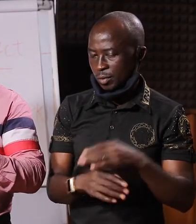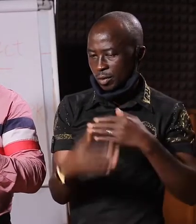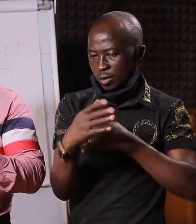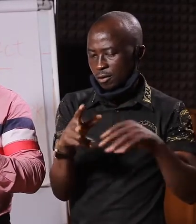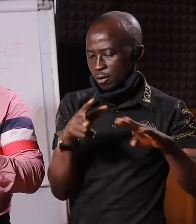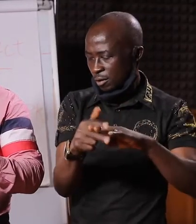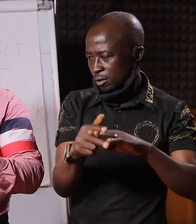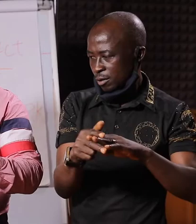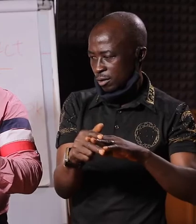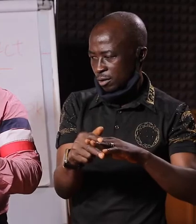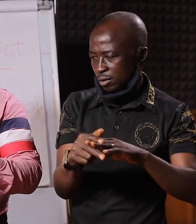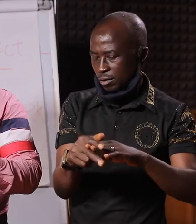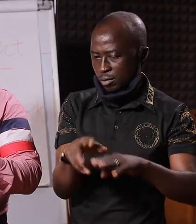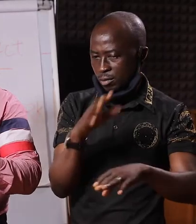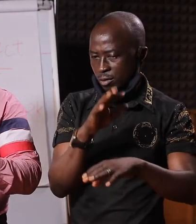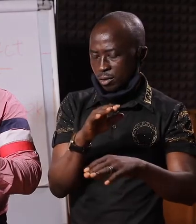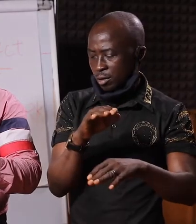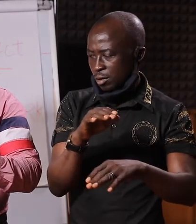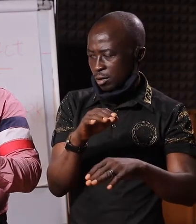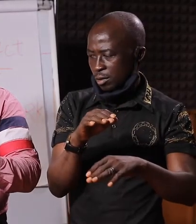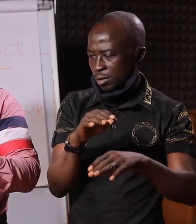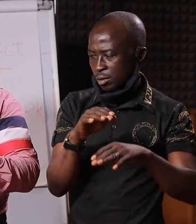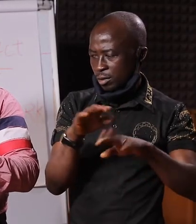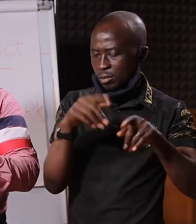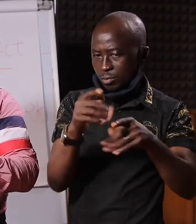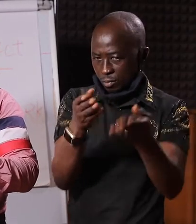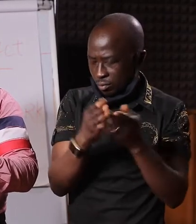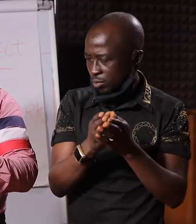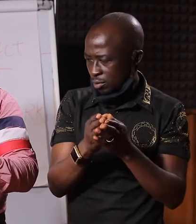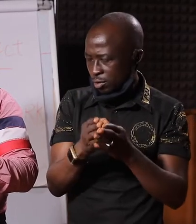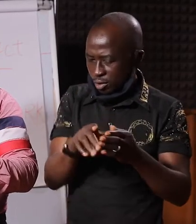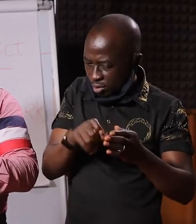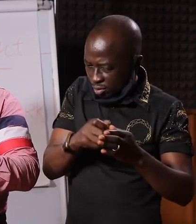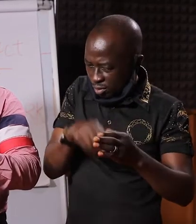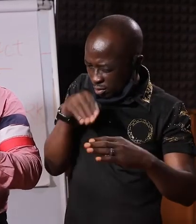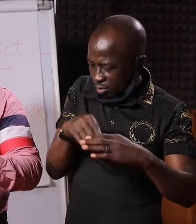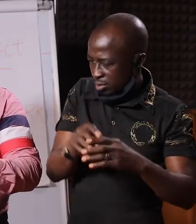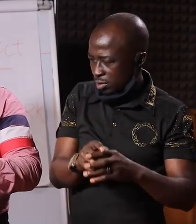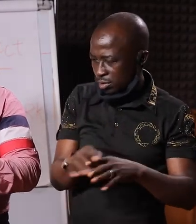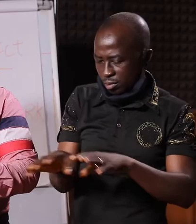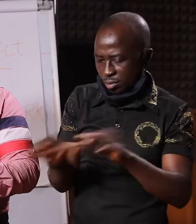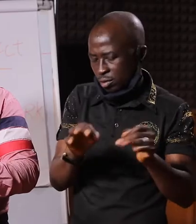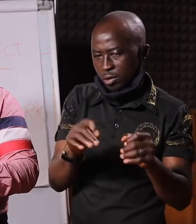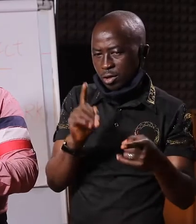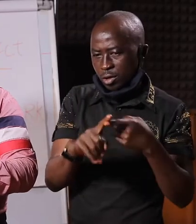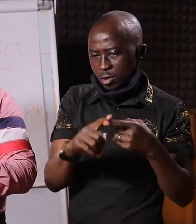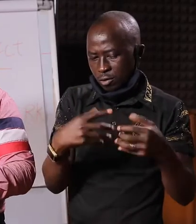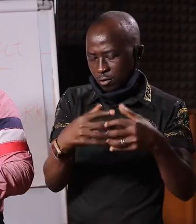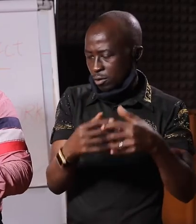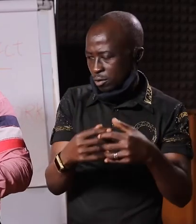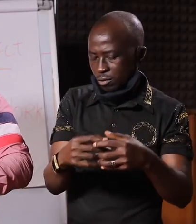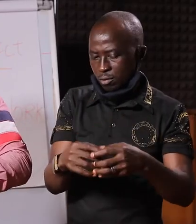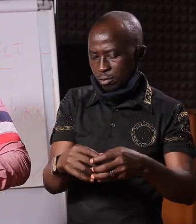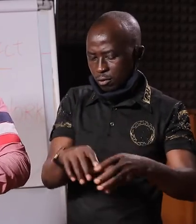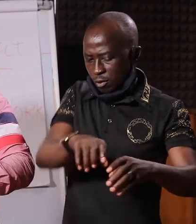the workpiece to the required size, drilling it to the required diameter, you take it to the vise, tie